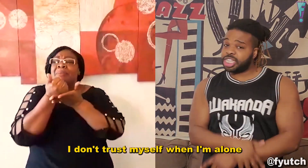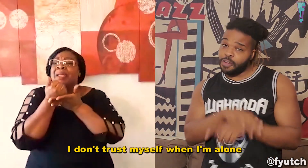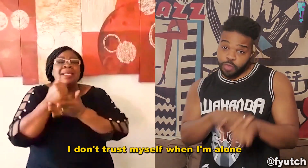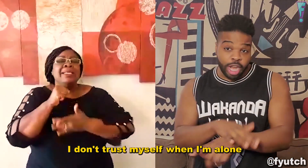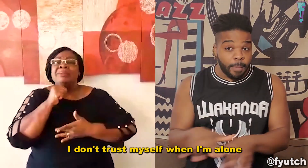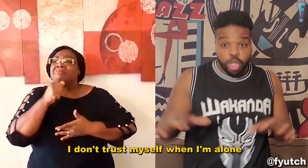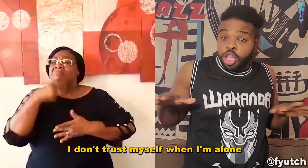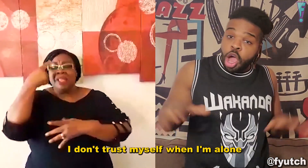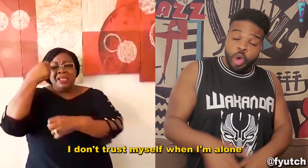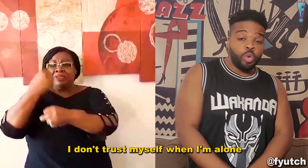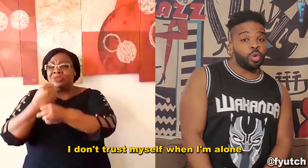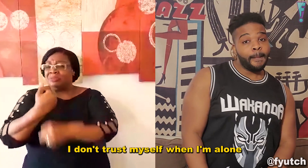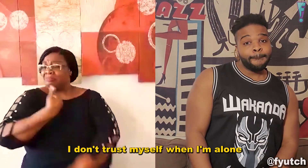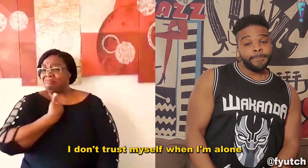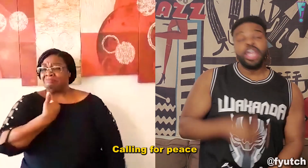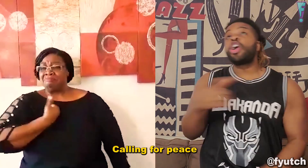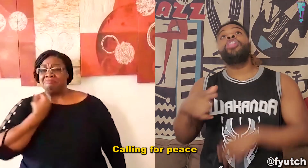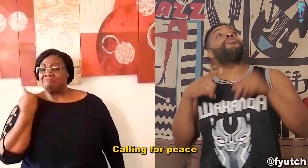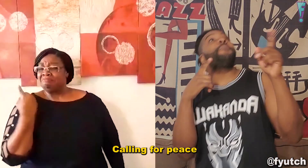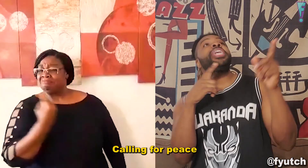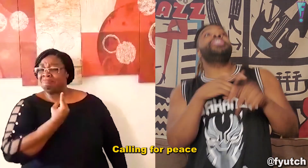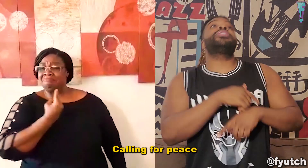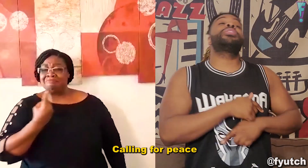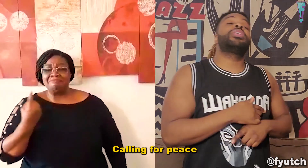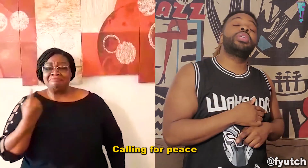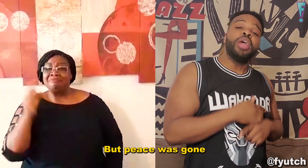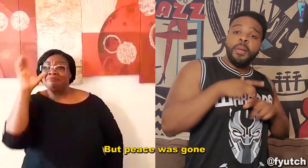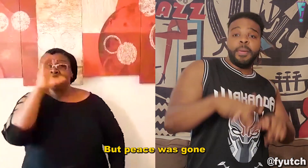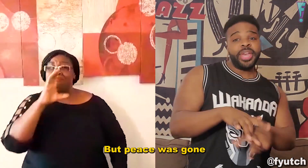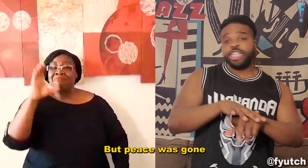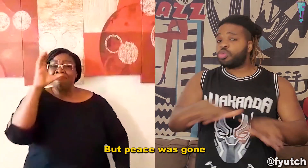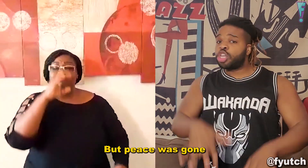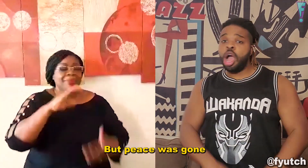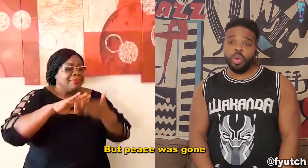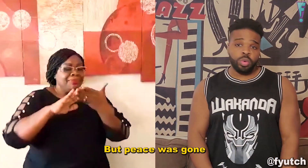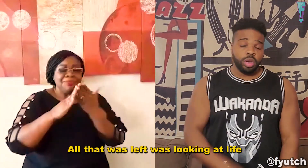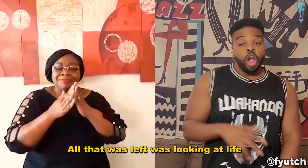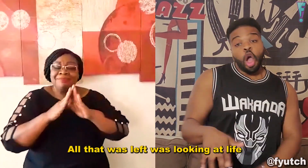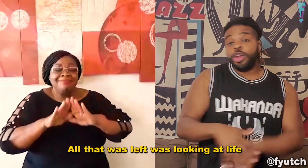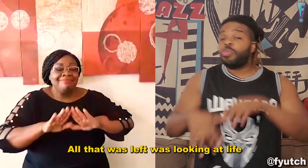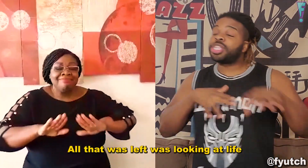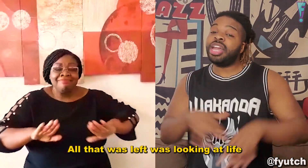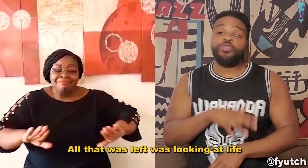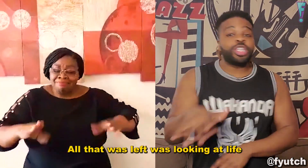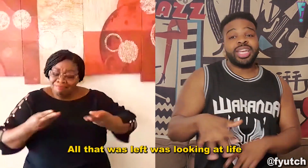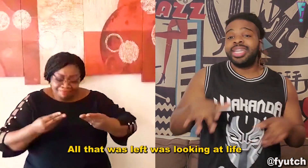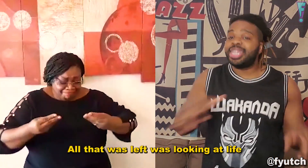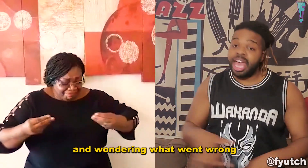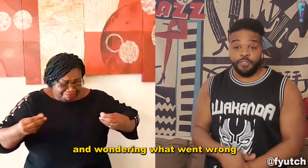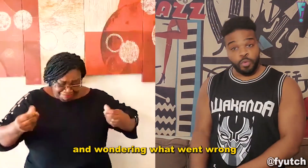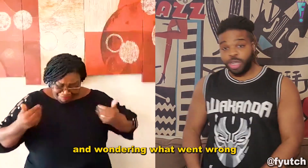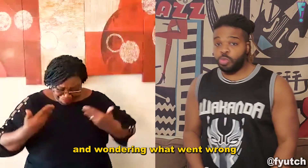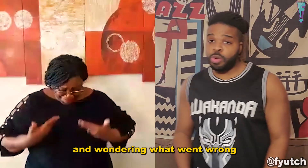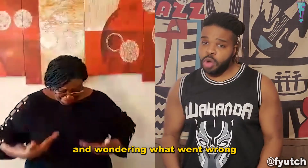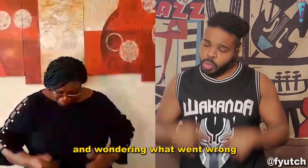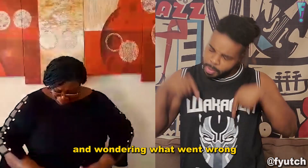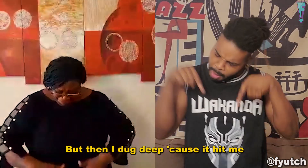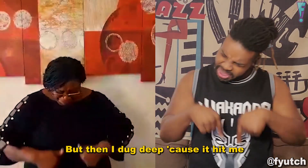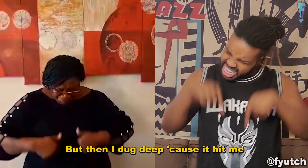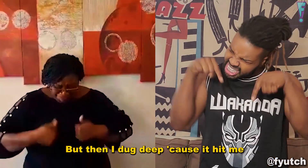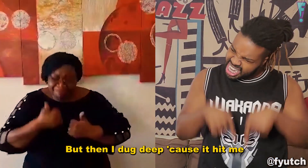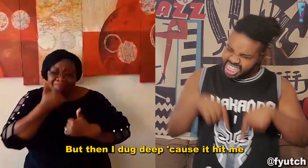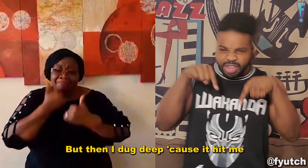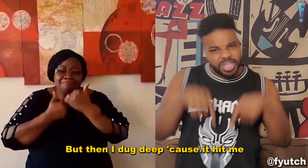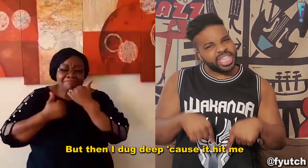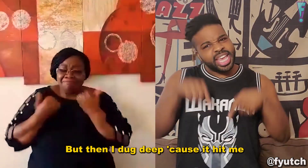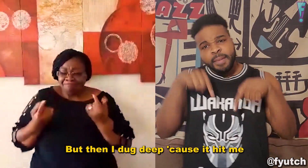trust myself when I'm all alone. Calling for peace, but peace was gone. All that was left was looking at life and wondering what went wrong.